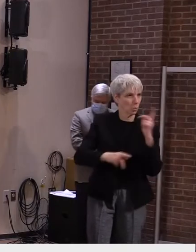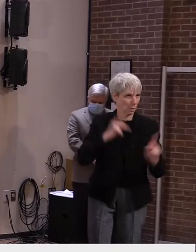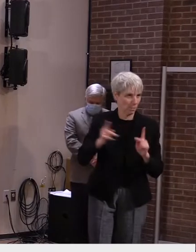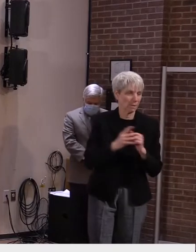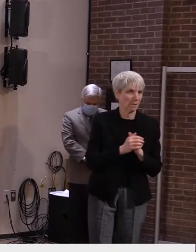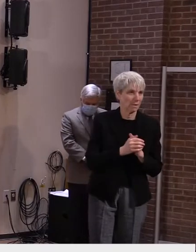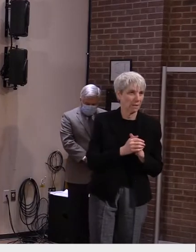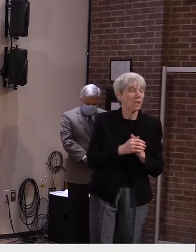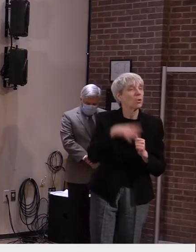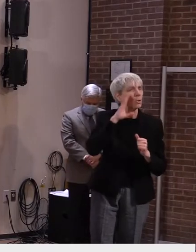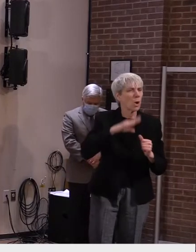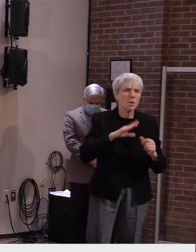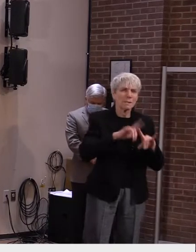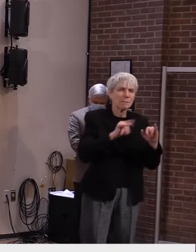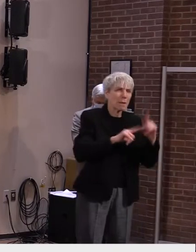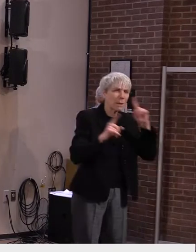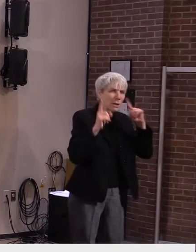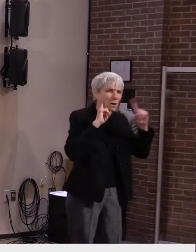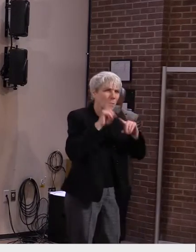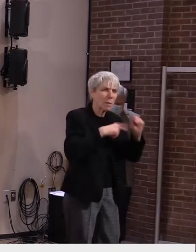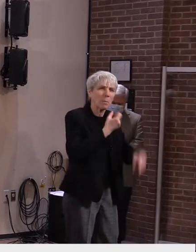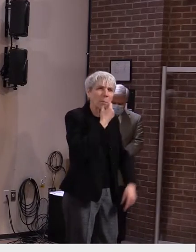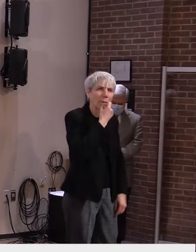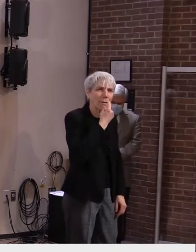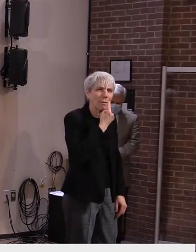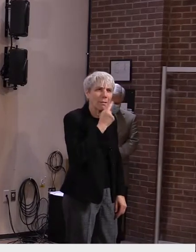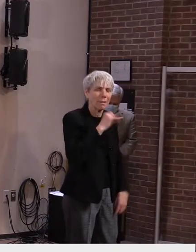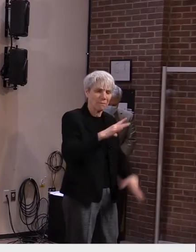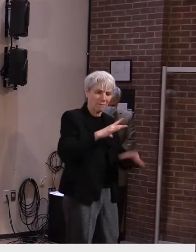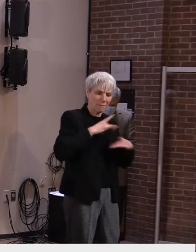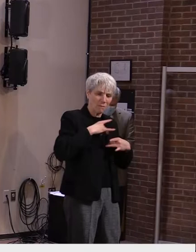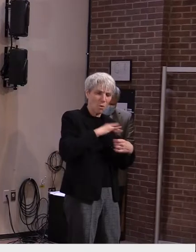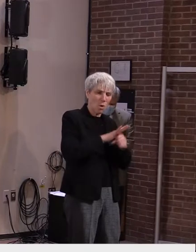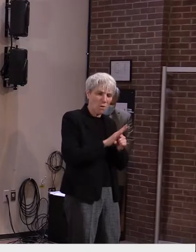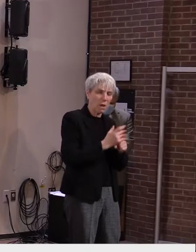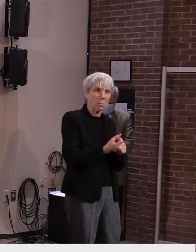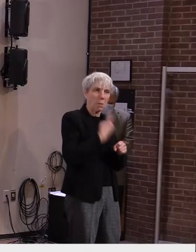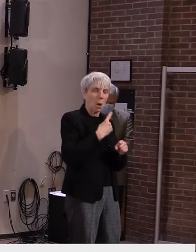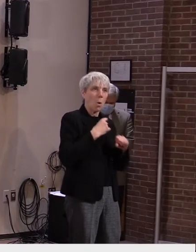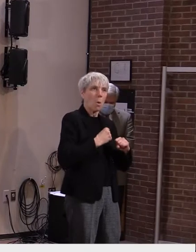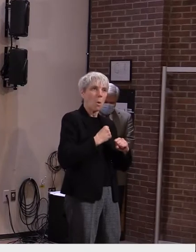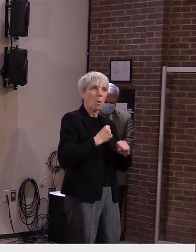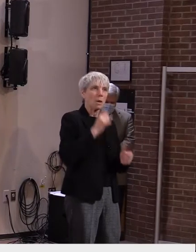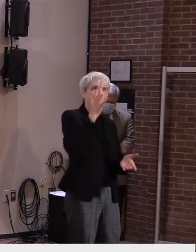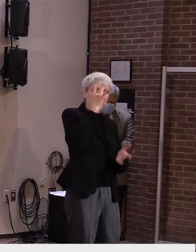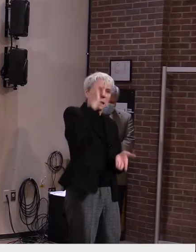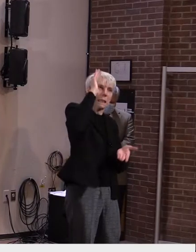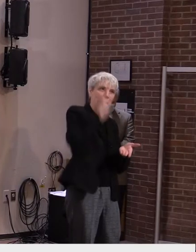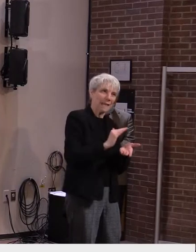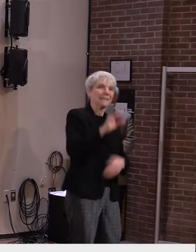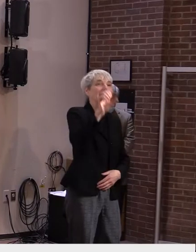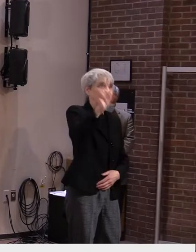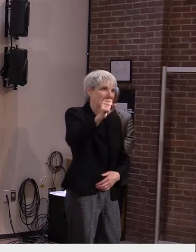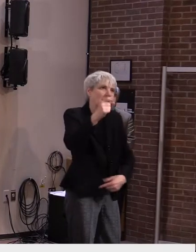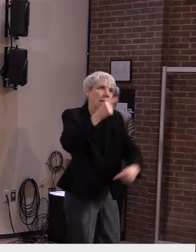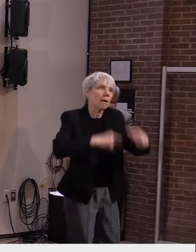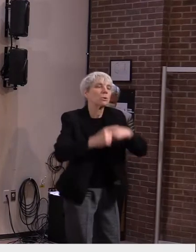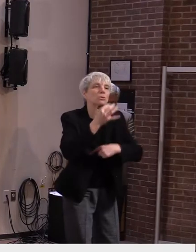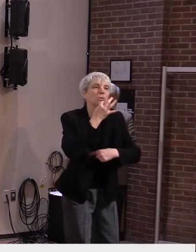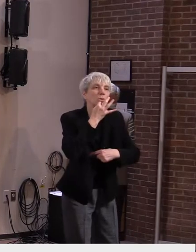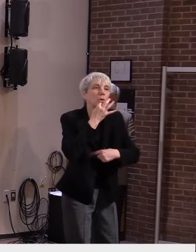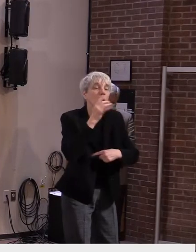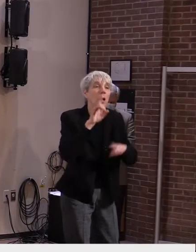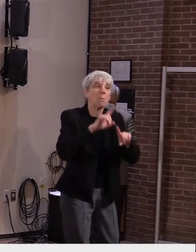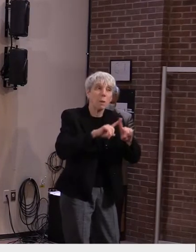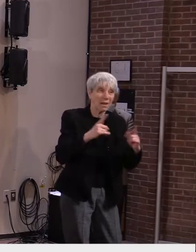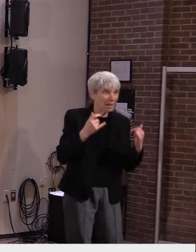the oral medications in the pipeline, the monoclonal antibodies remain our most effective treatment